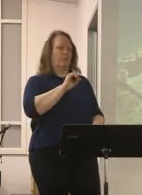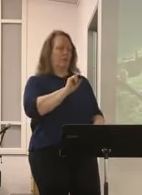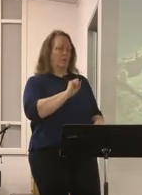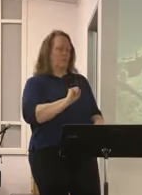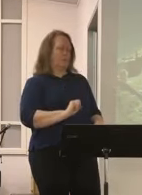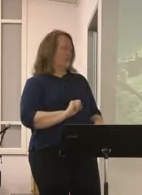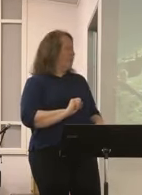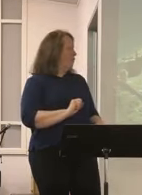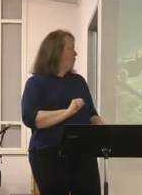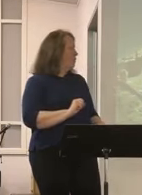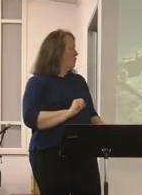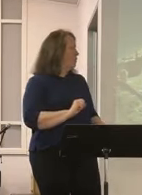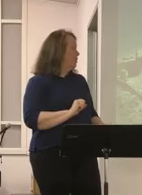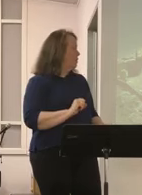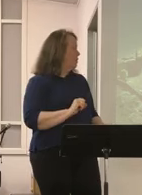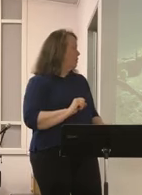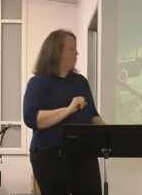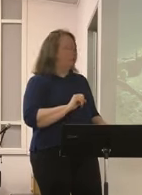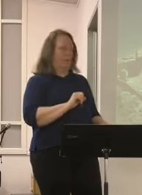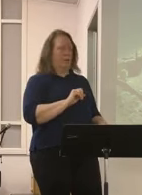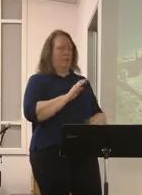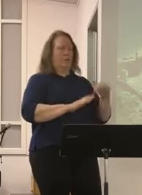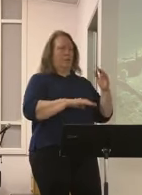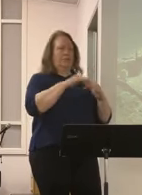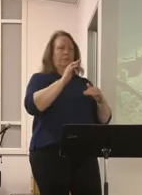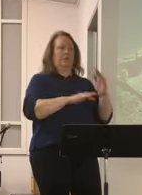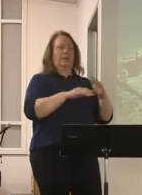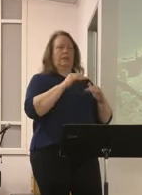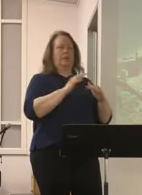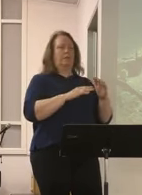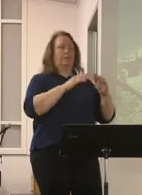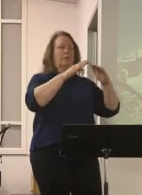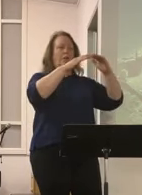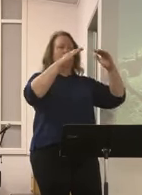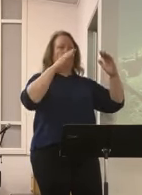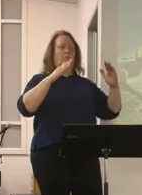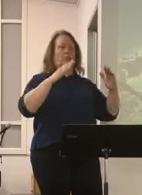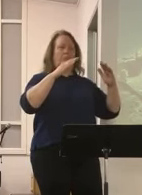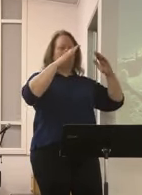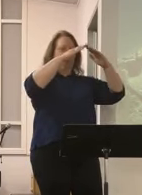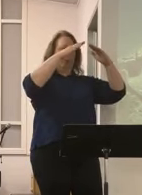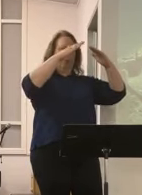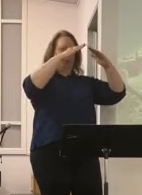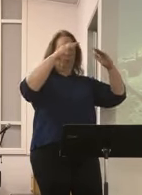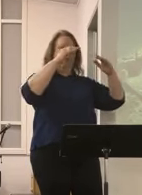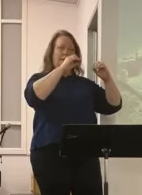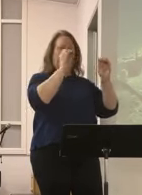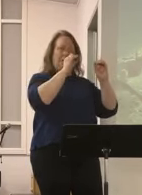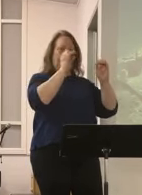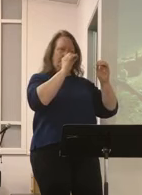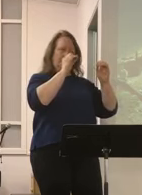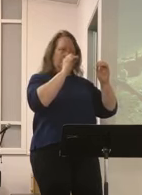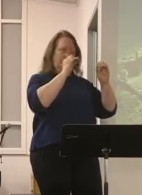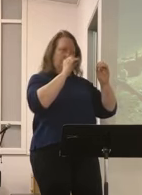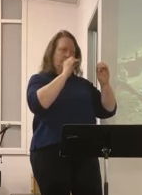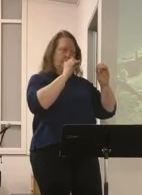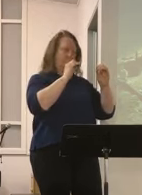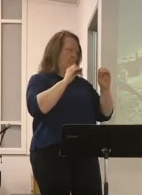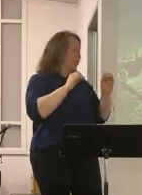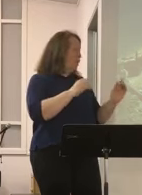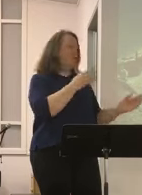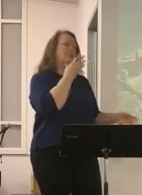this, you're going to see a building without a roof. That is the synagogue. Now, that would not be